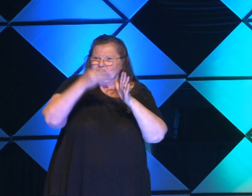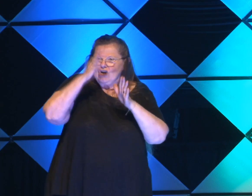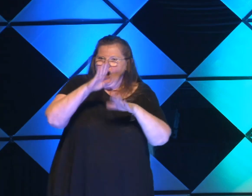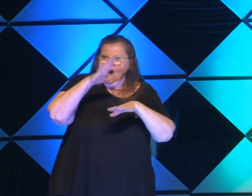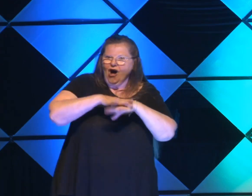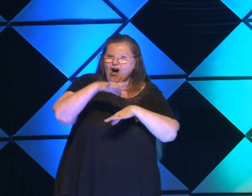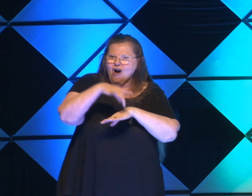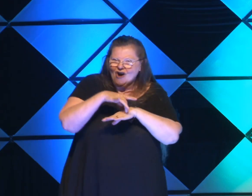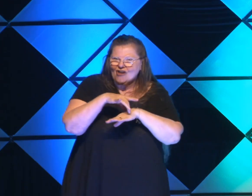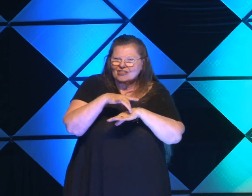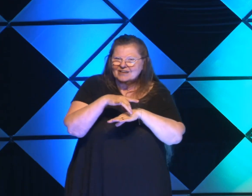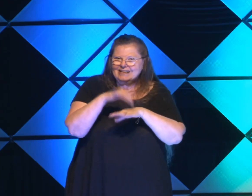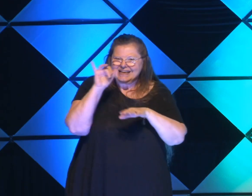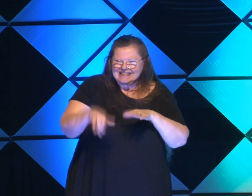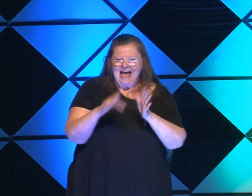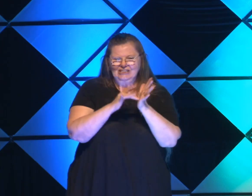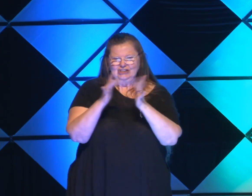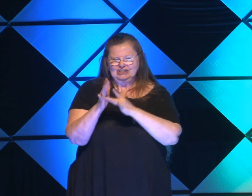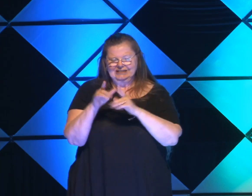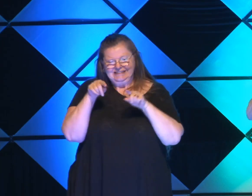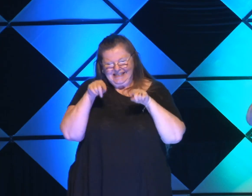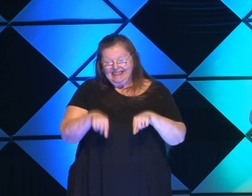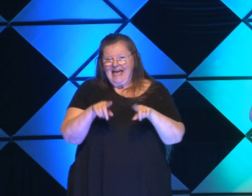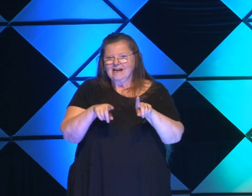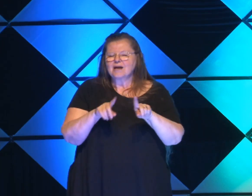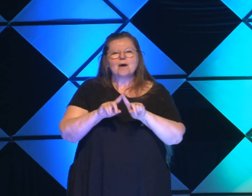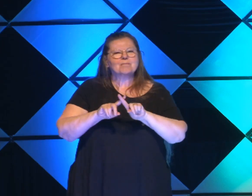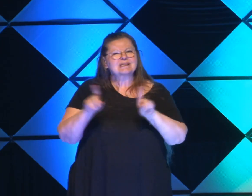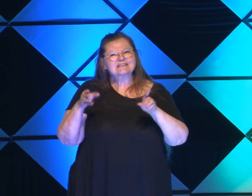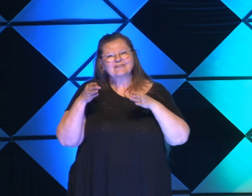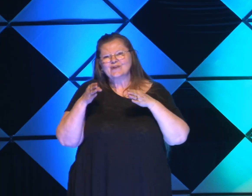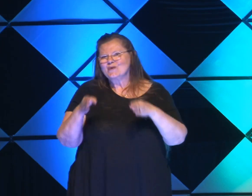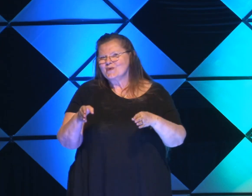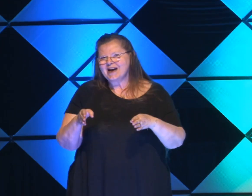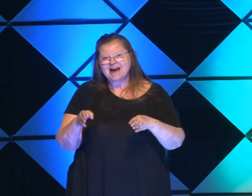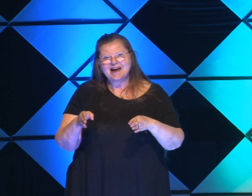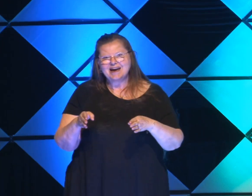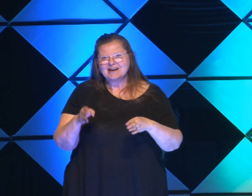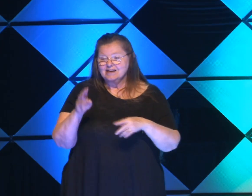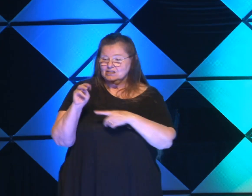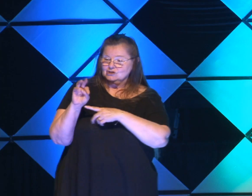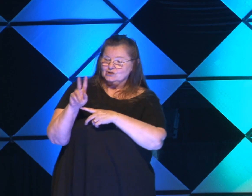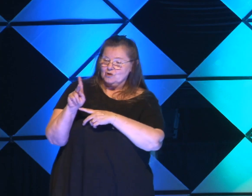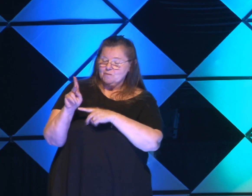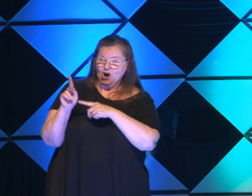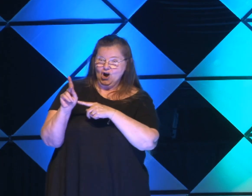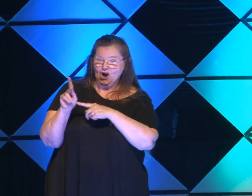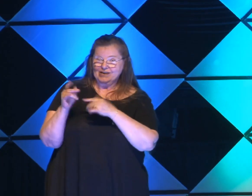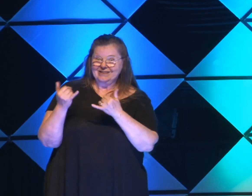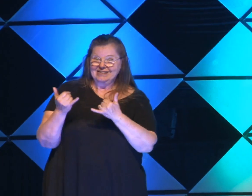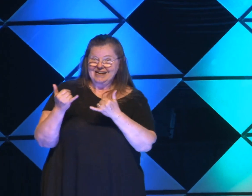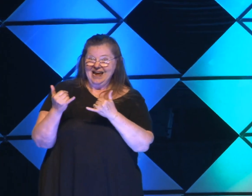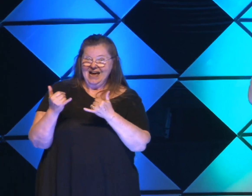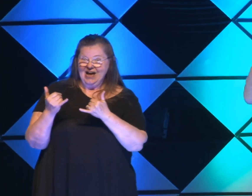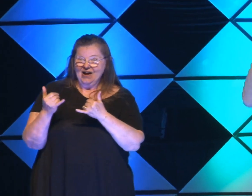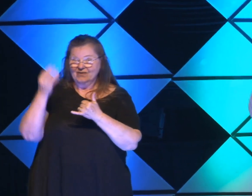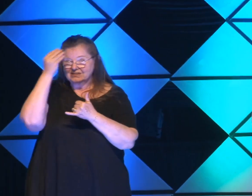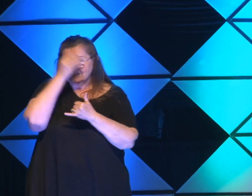this Jesus. But it's going to come about in a very different way. So Mark, like in this moment, he uses this story to